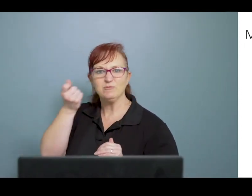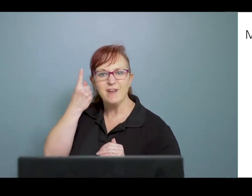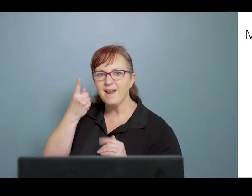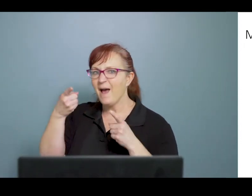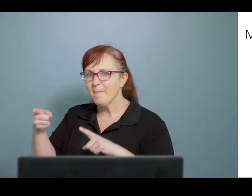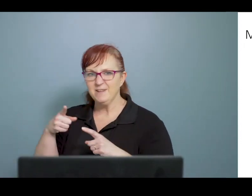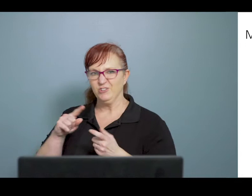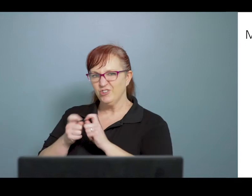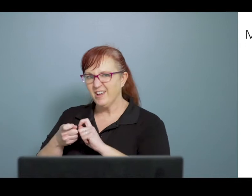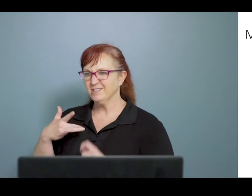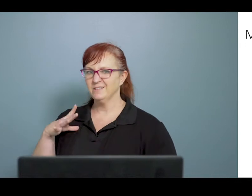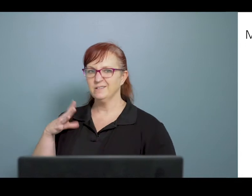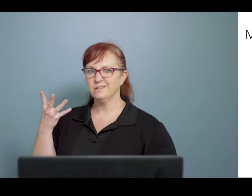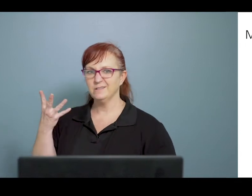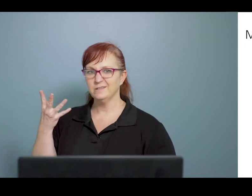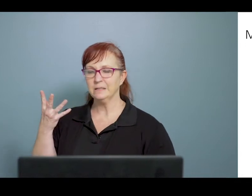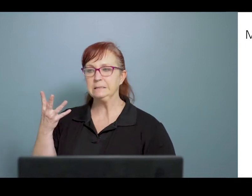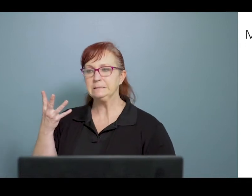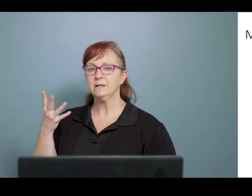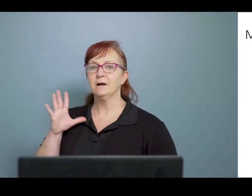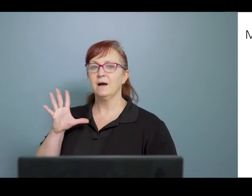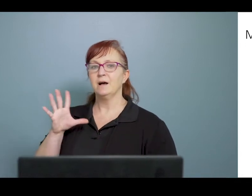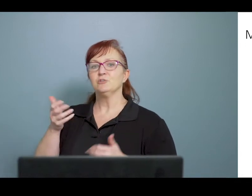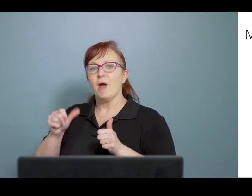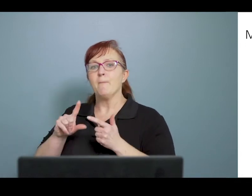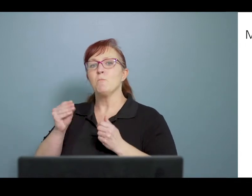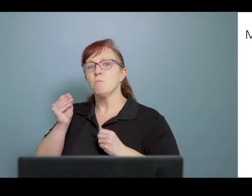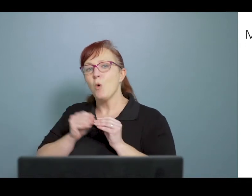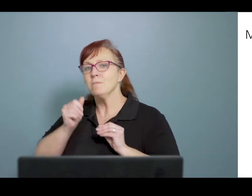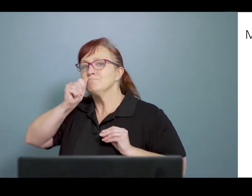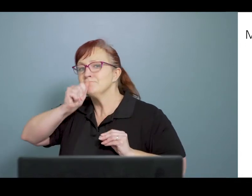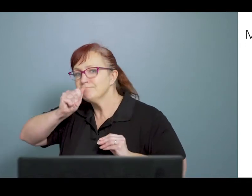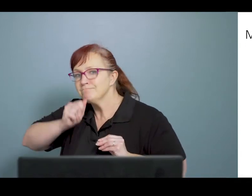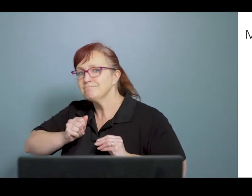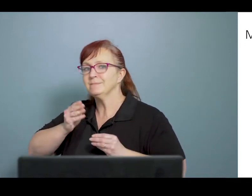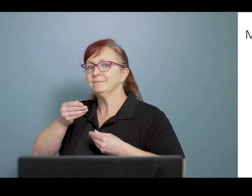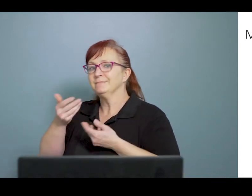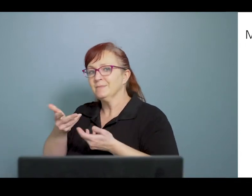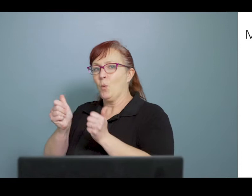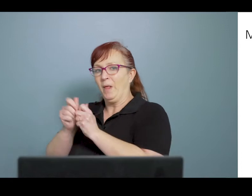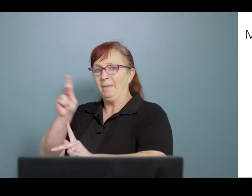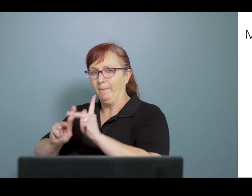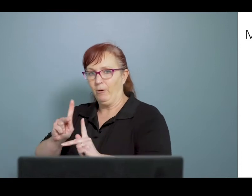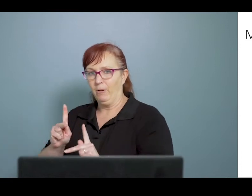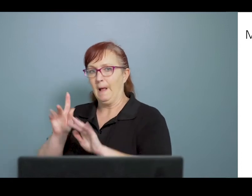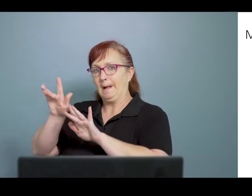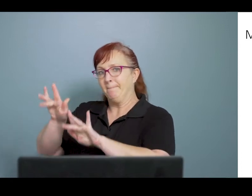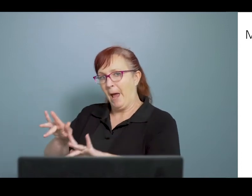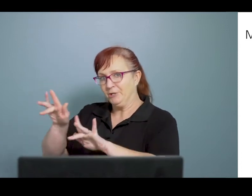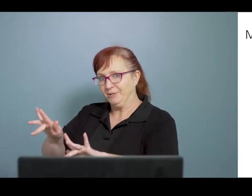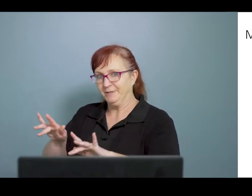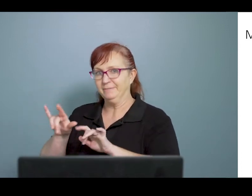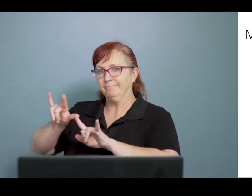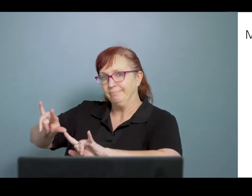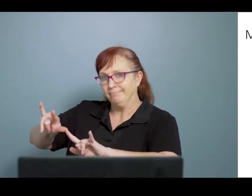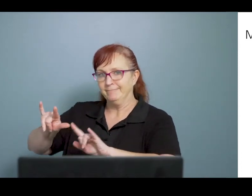change, if we can give people more grace and compassion, including ourselves, which we'll talk about a